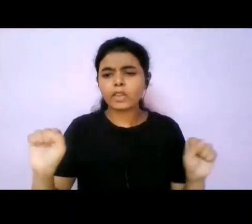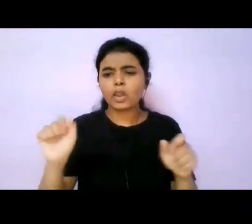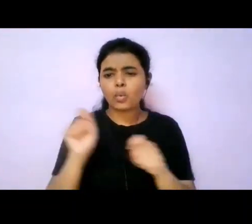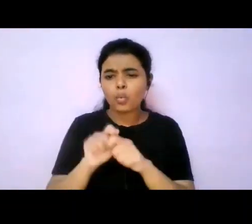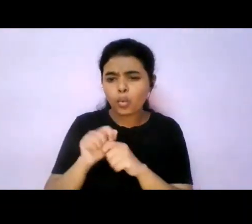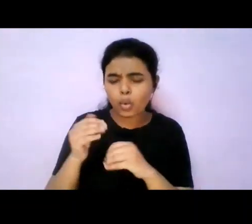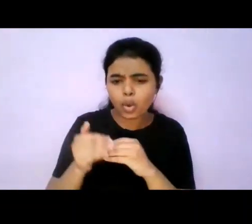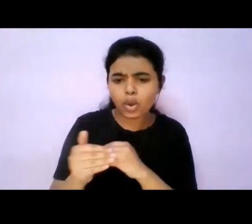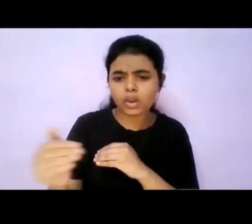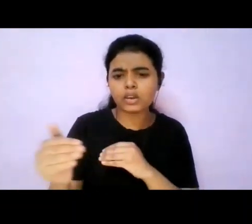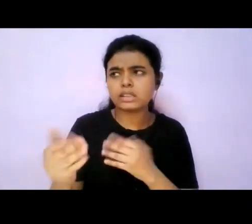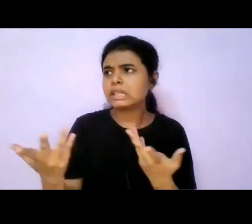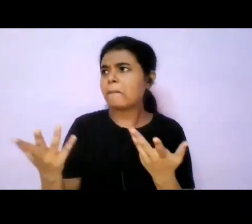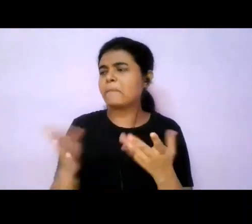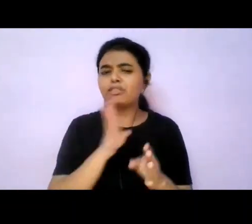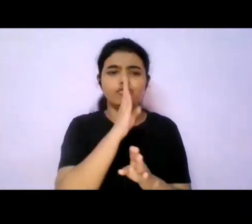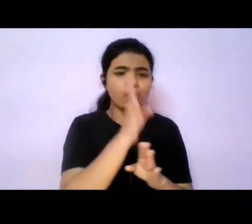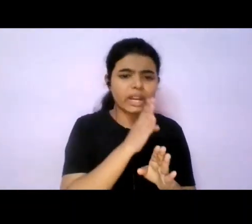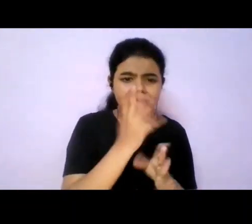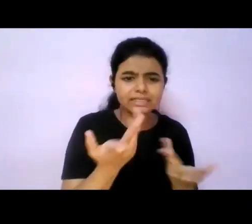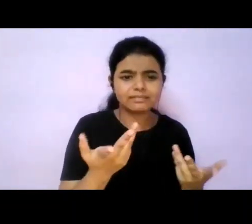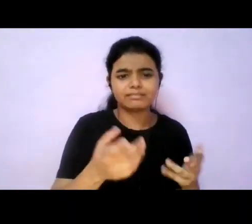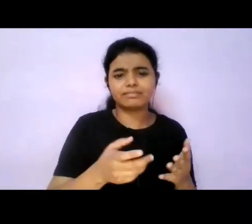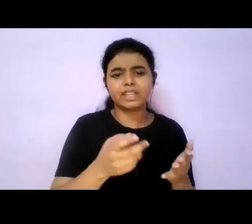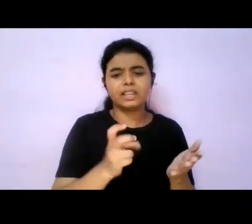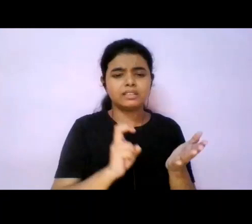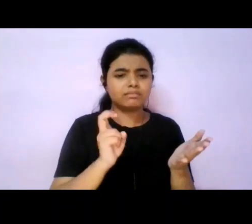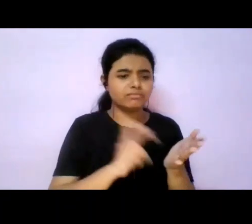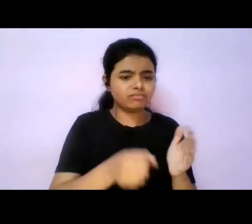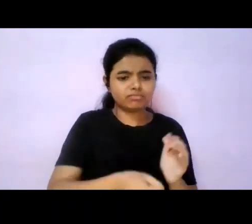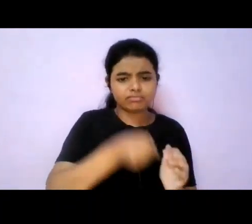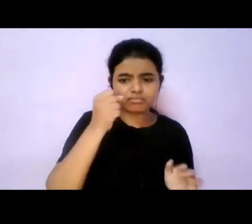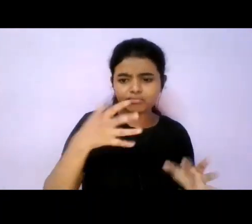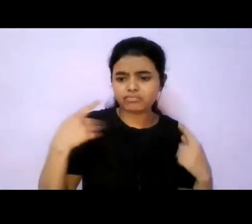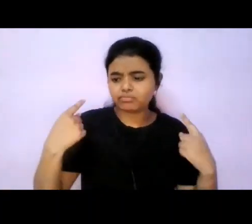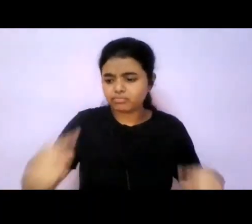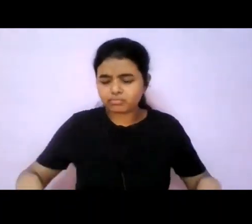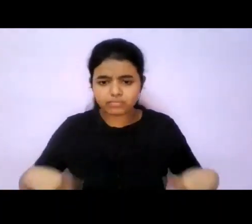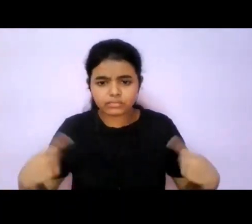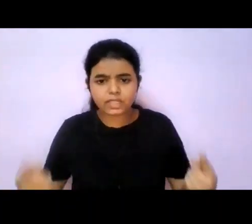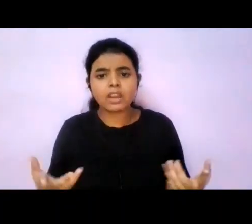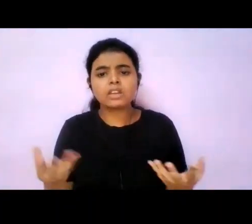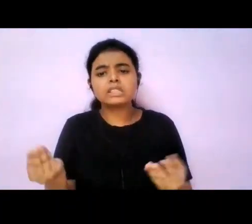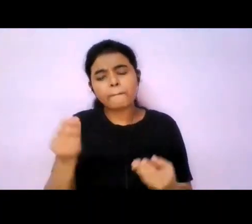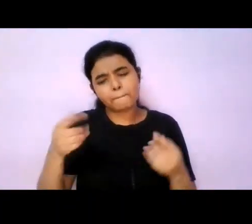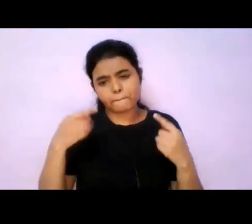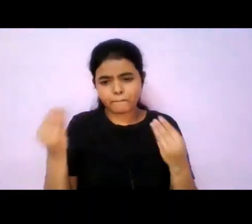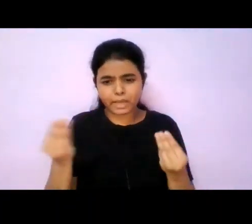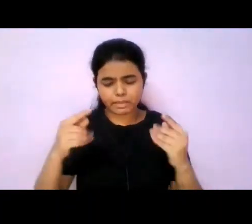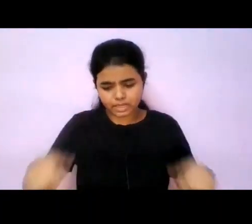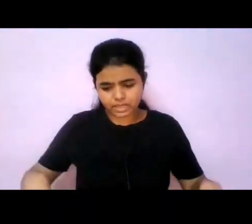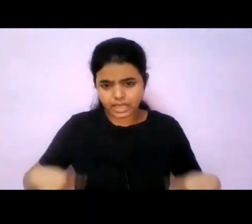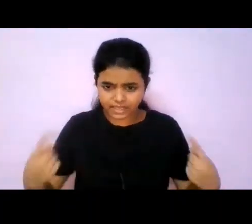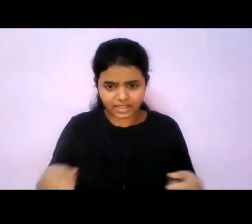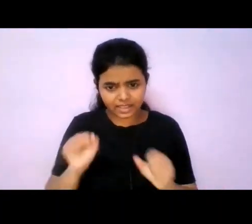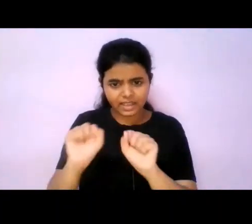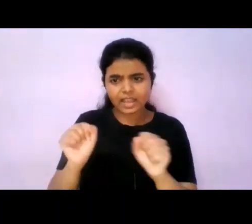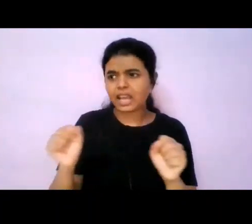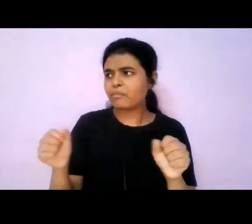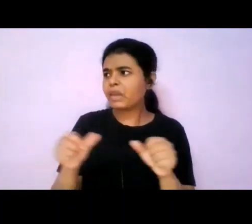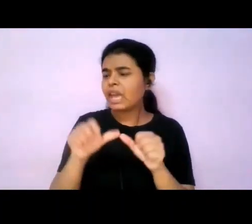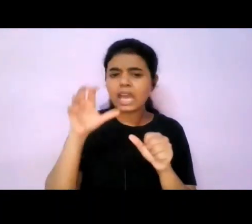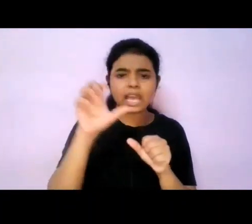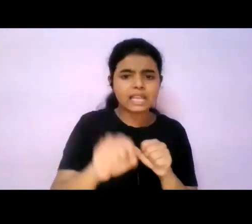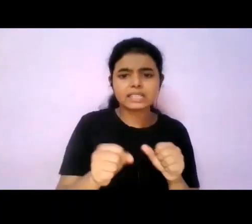run to make the train. Others use wheelchairs to move over to access money from the nearby